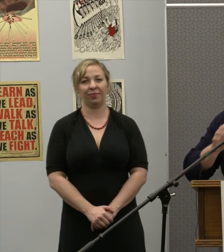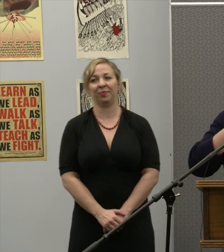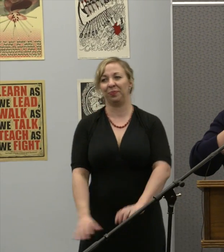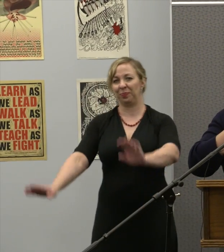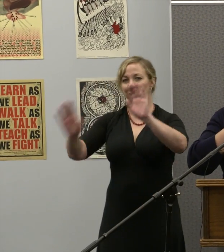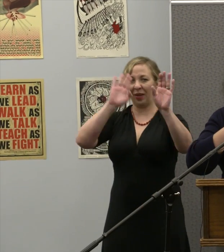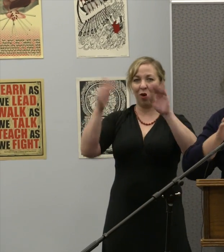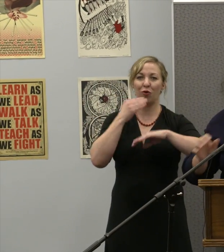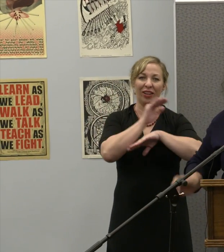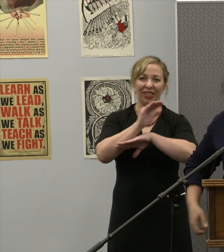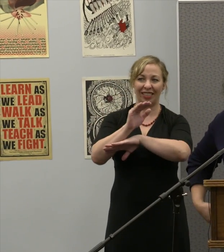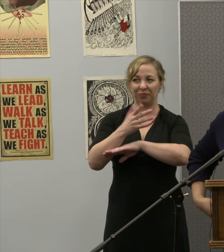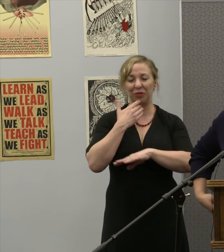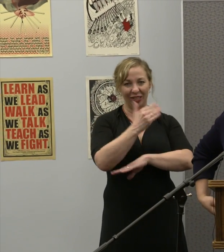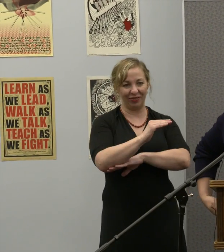Hi, everybody. Good evening.